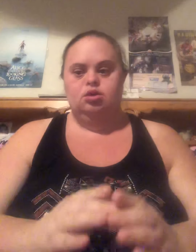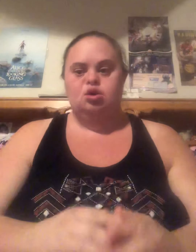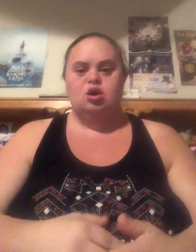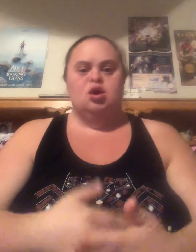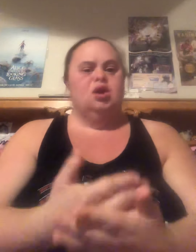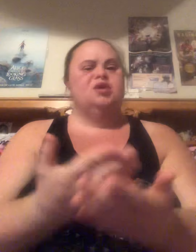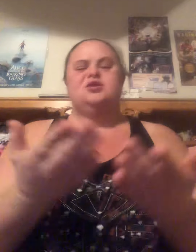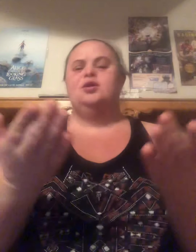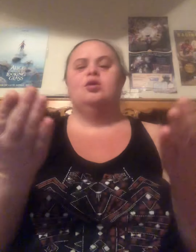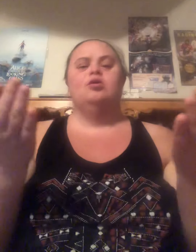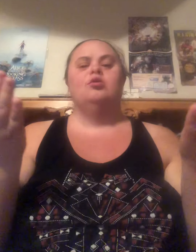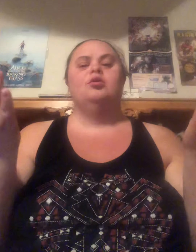here. It's the only